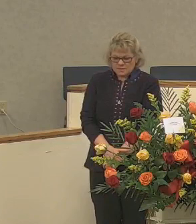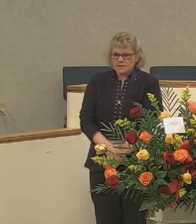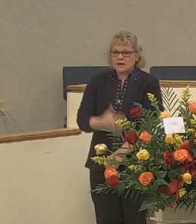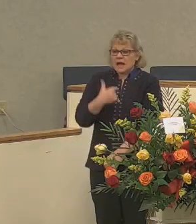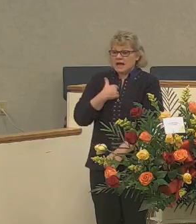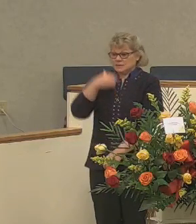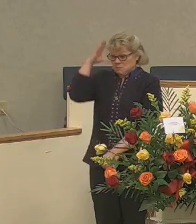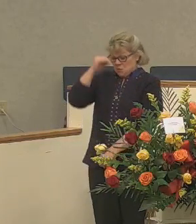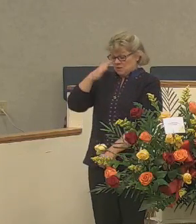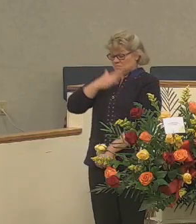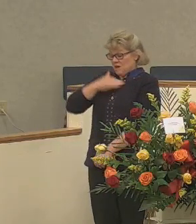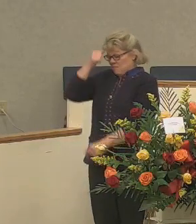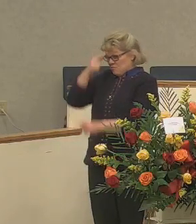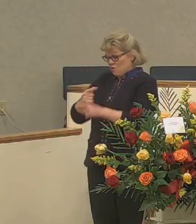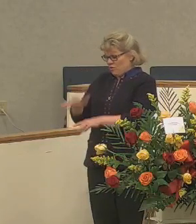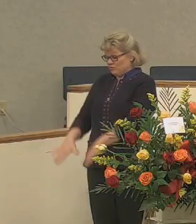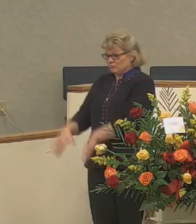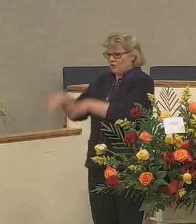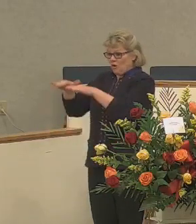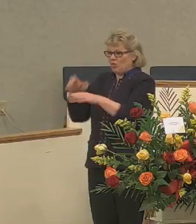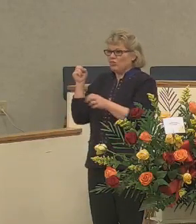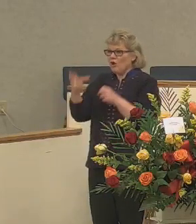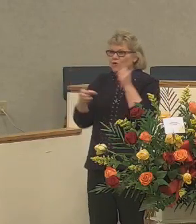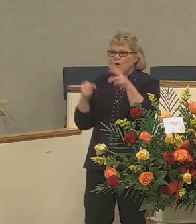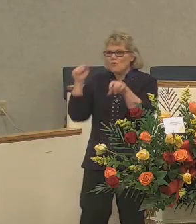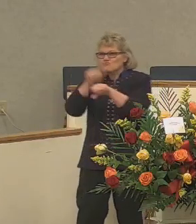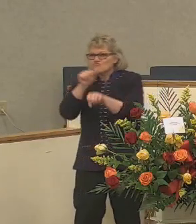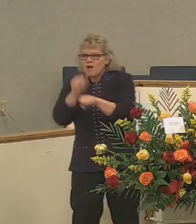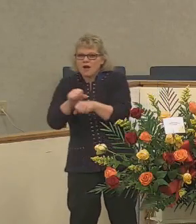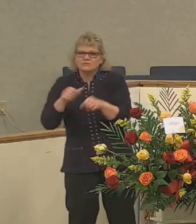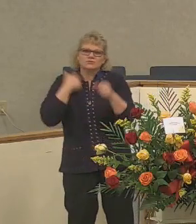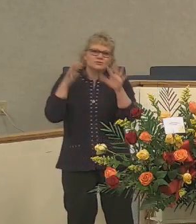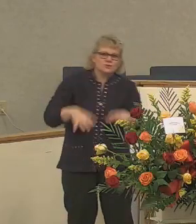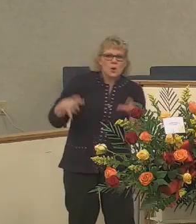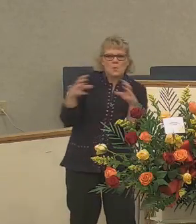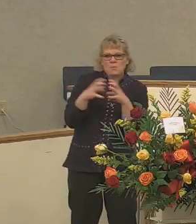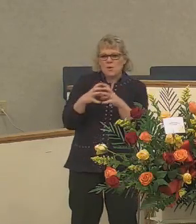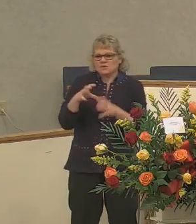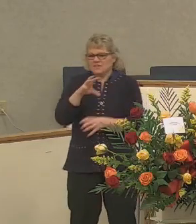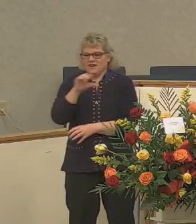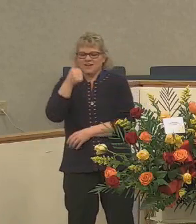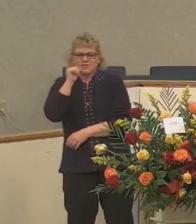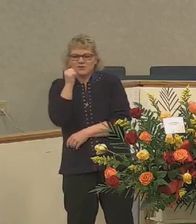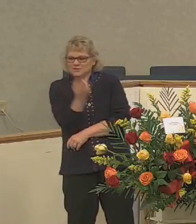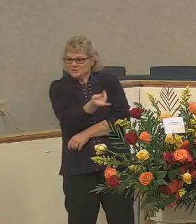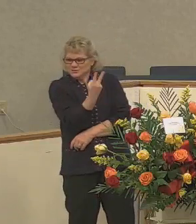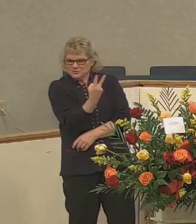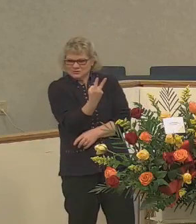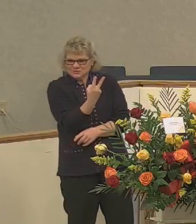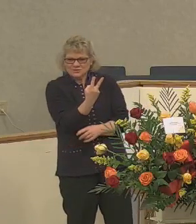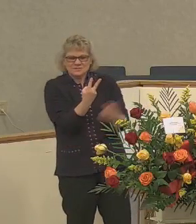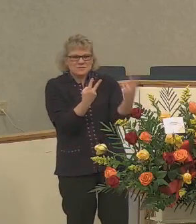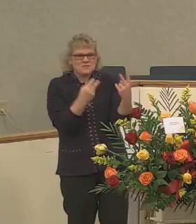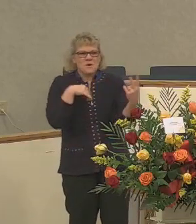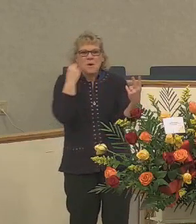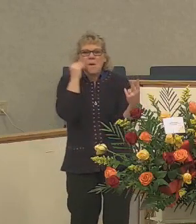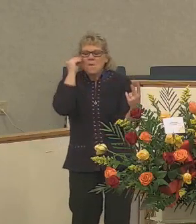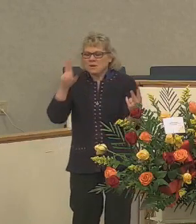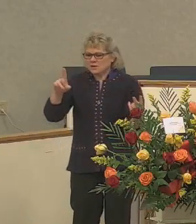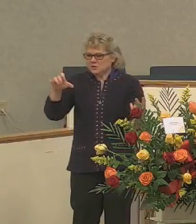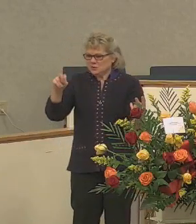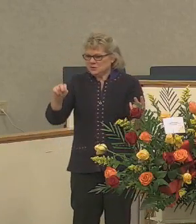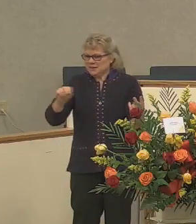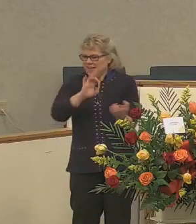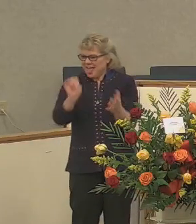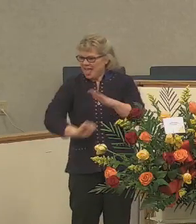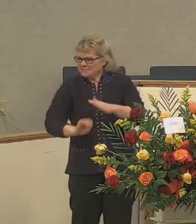brother David and I would pelt stones, dirt balls, rocks, and snowballs at the Dunikowski girls as they walked home from Union Elementary School